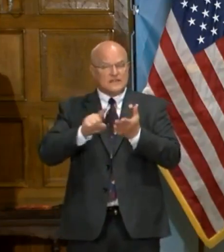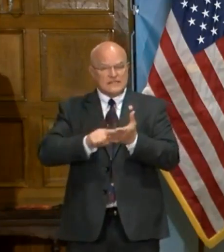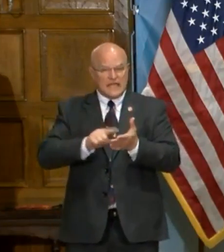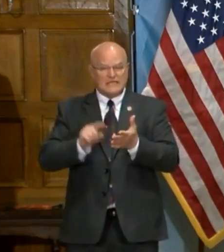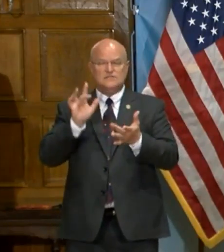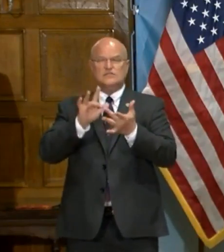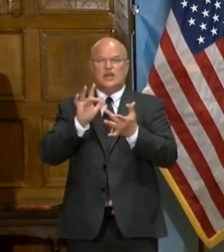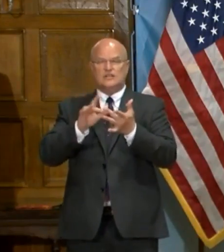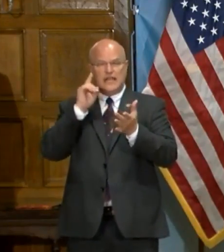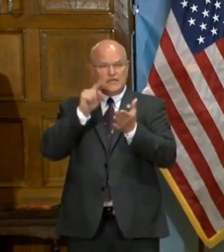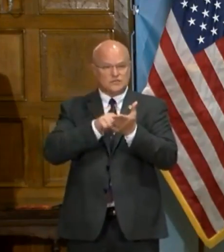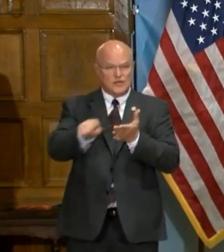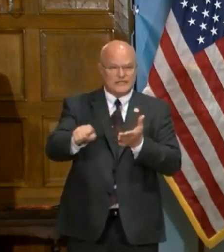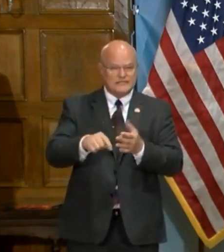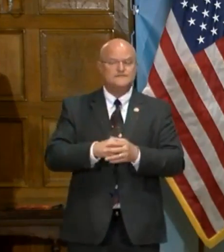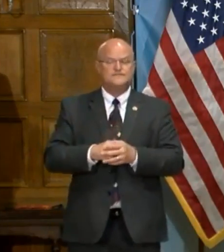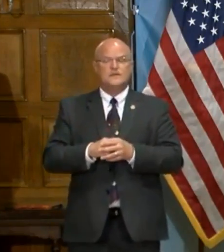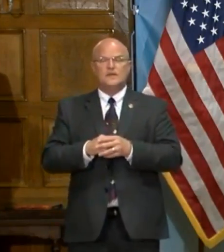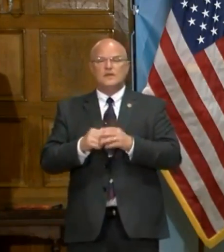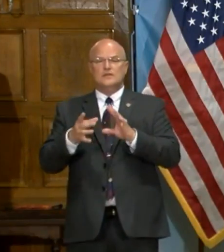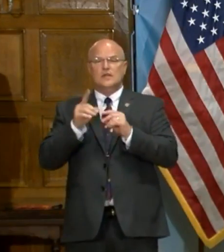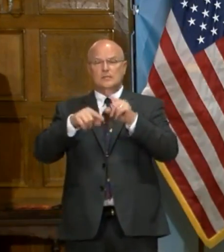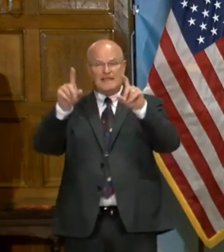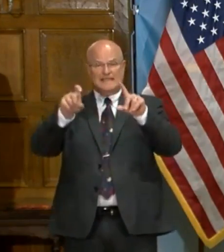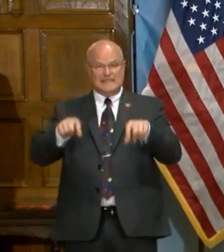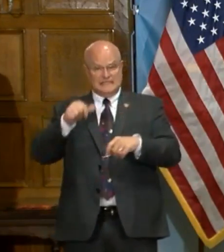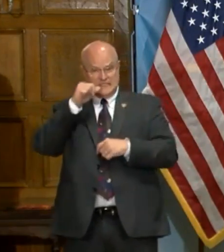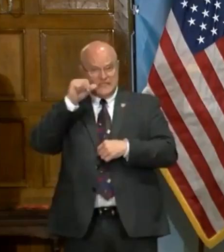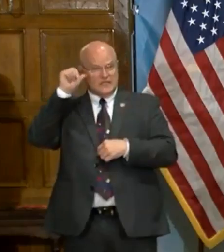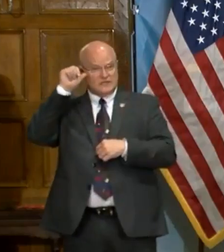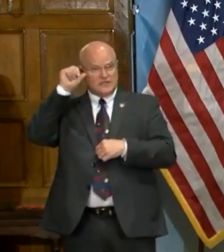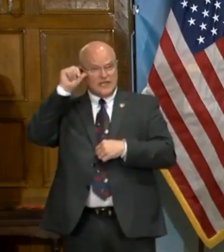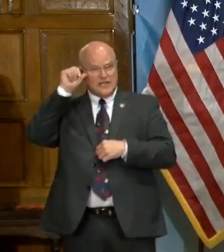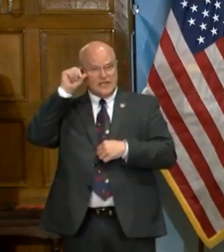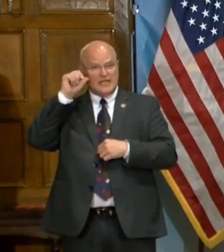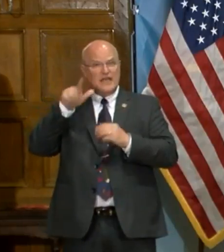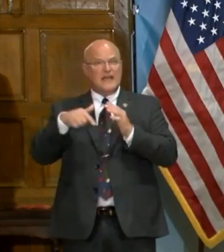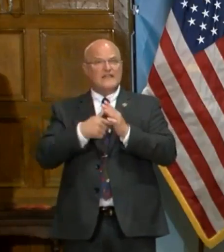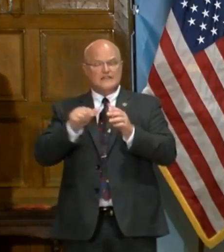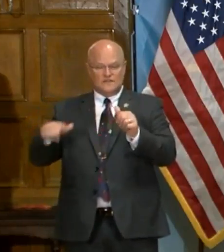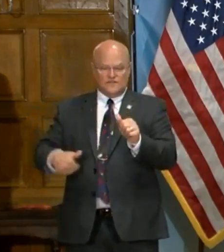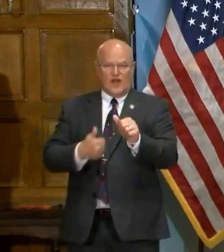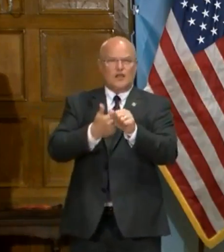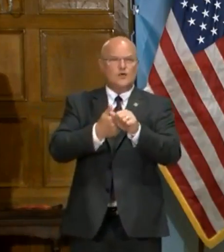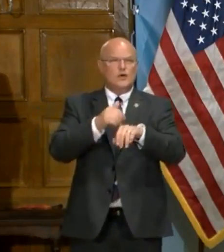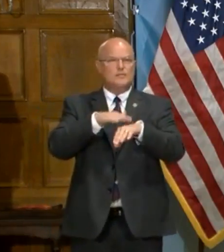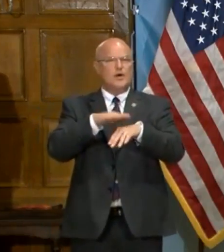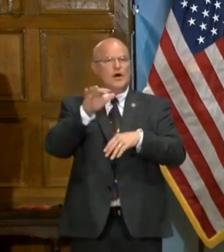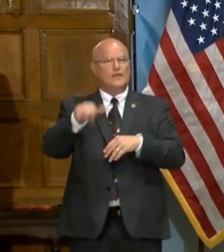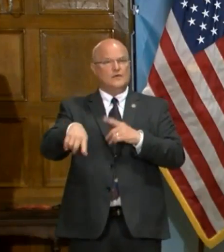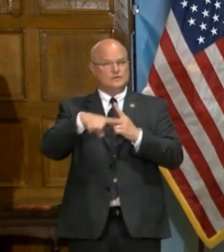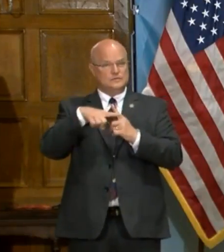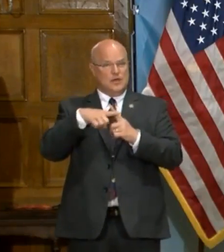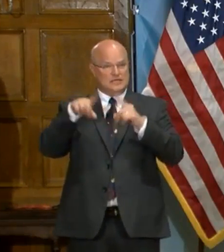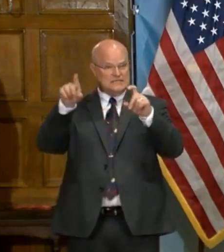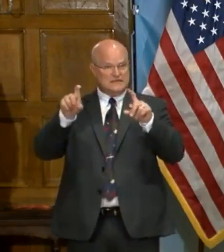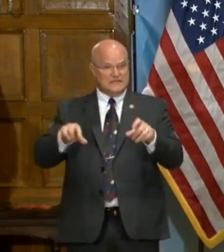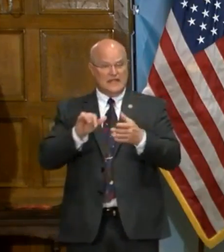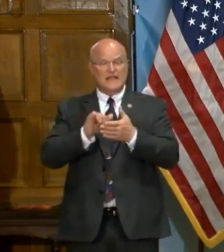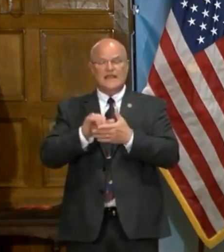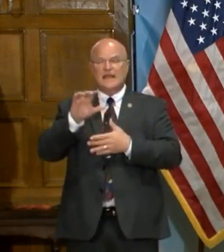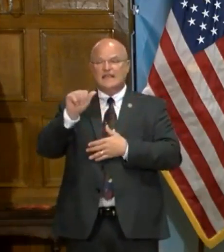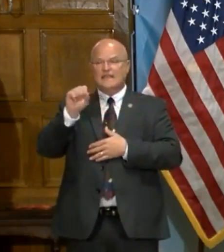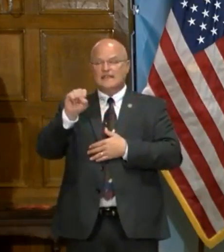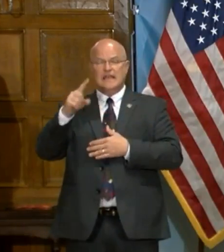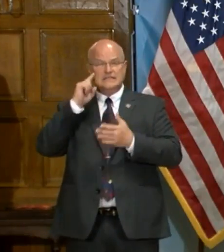investigation, contact tracing. Talked about the testing yesterday. It's this follow-up on those positive tests, the